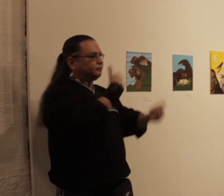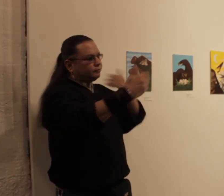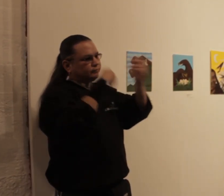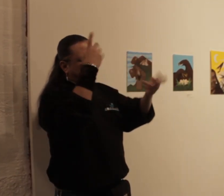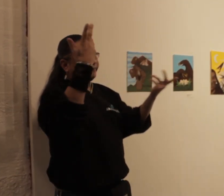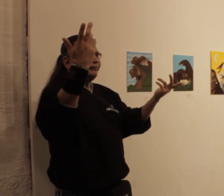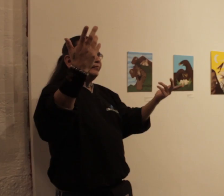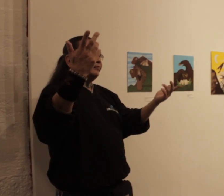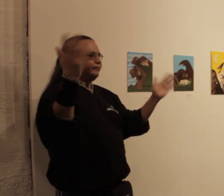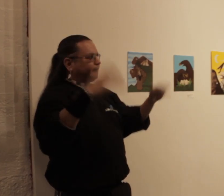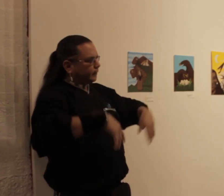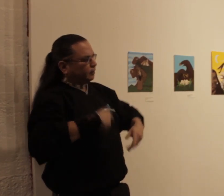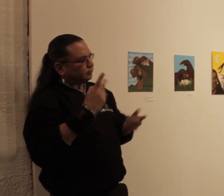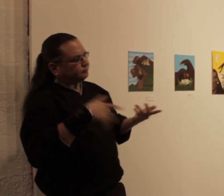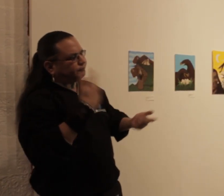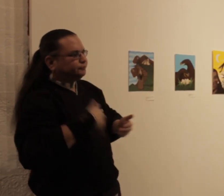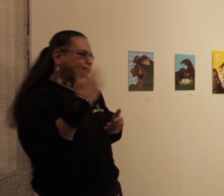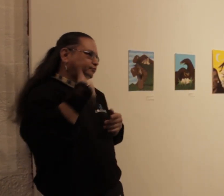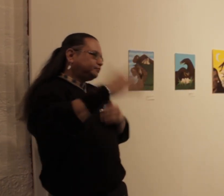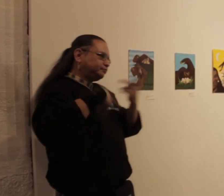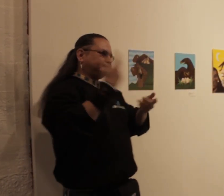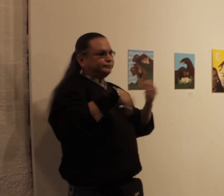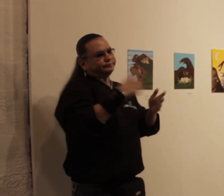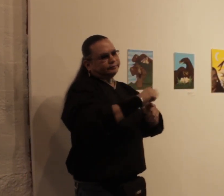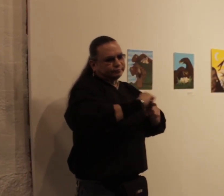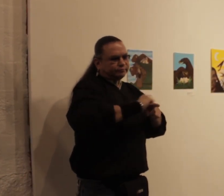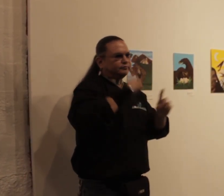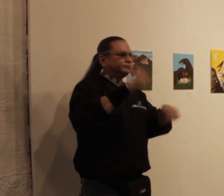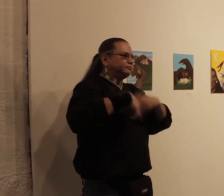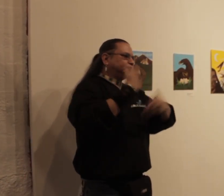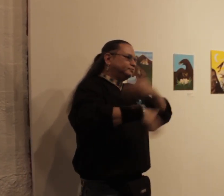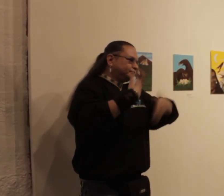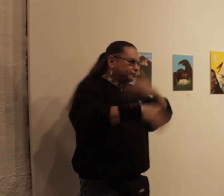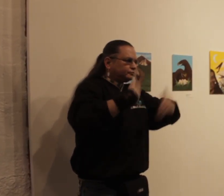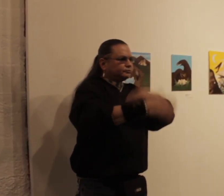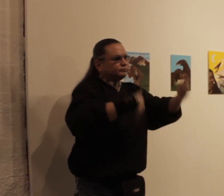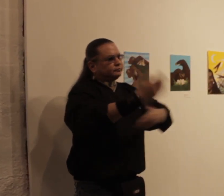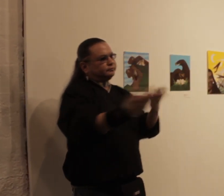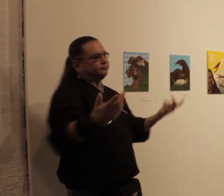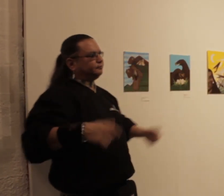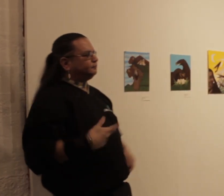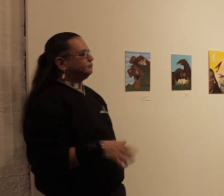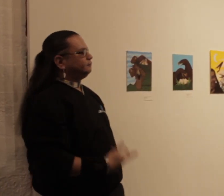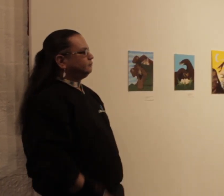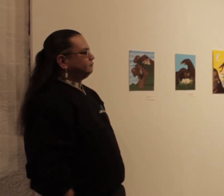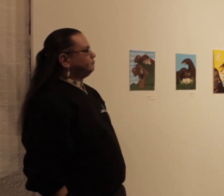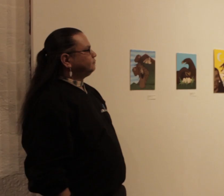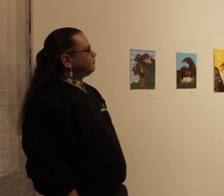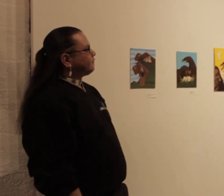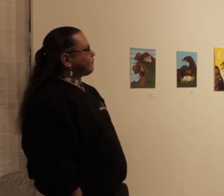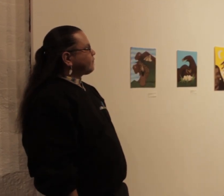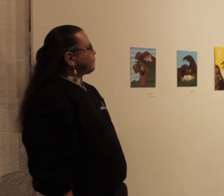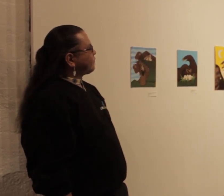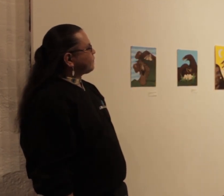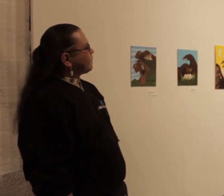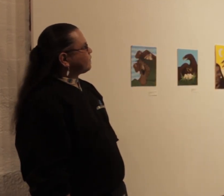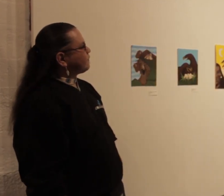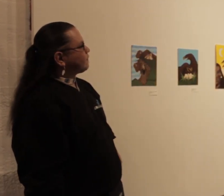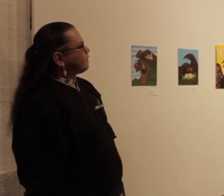actually sold some there as well. So I started selling art a while ago, and took some training and kept at it, kept plugging away.